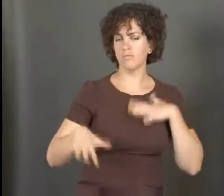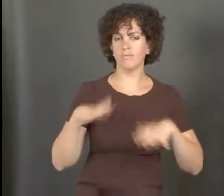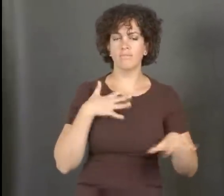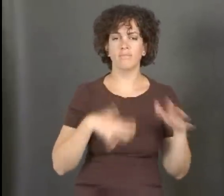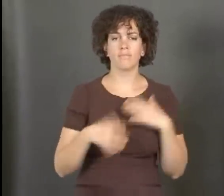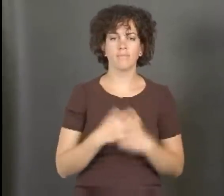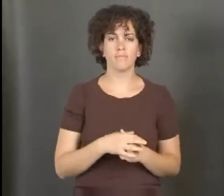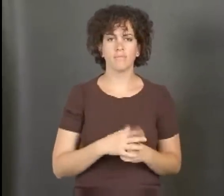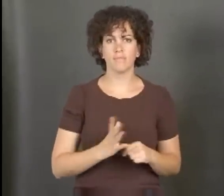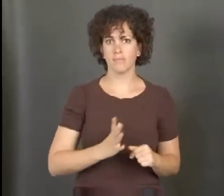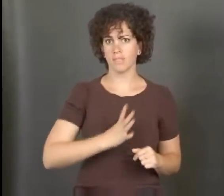Formal clothes.